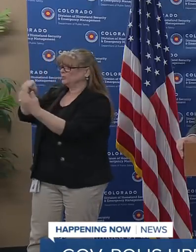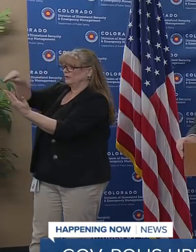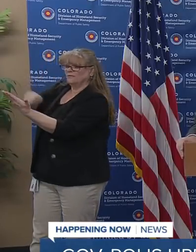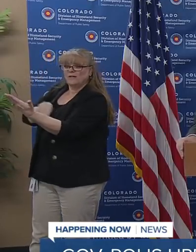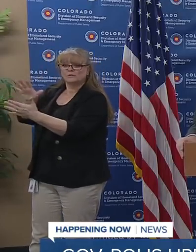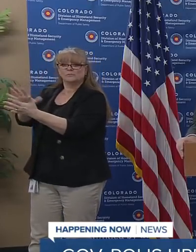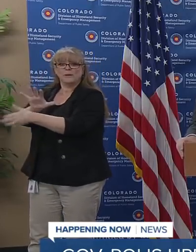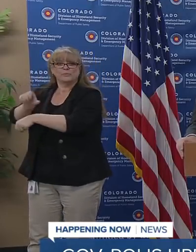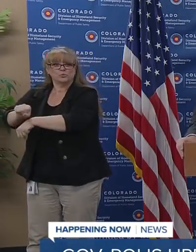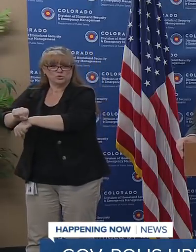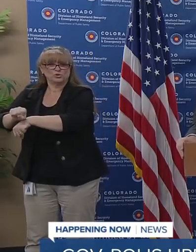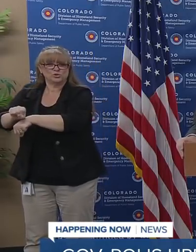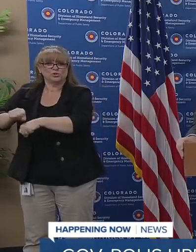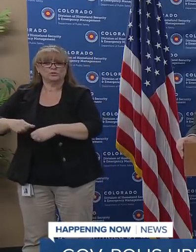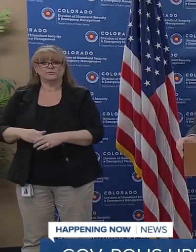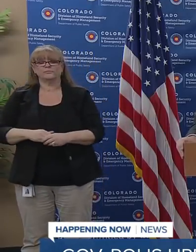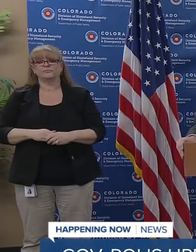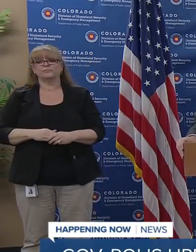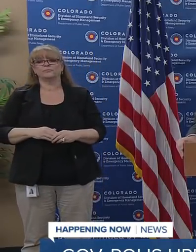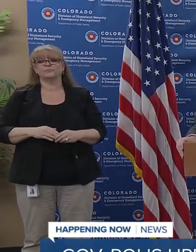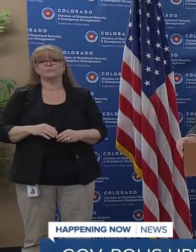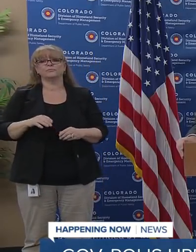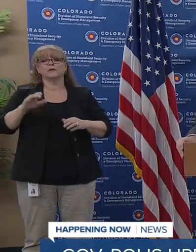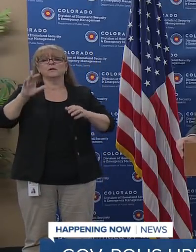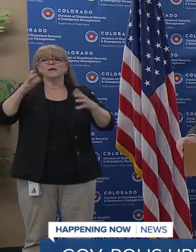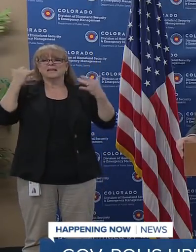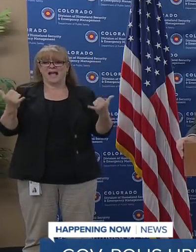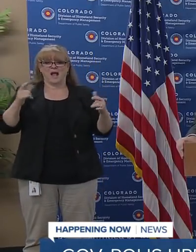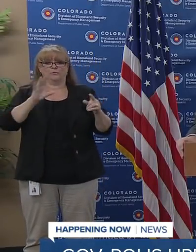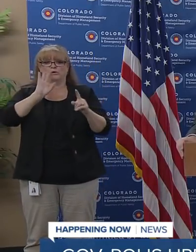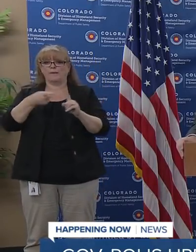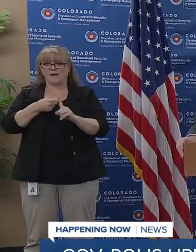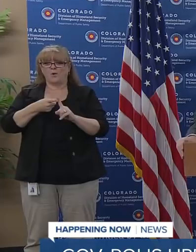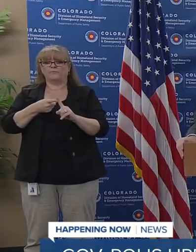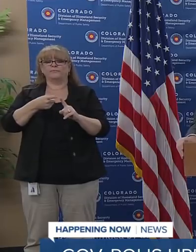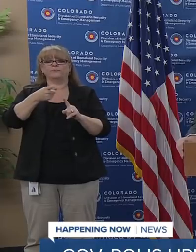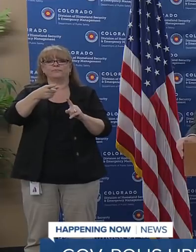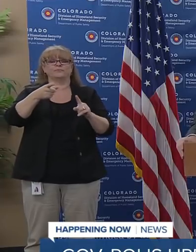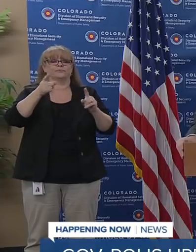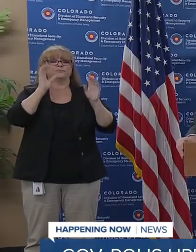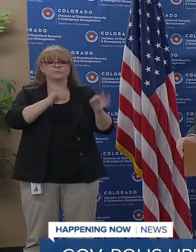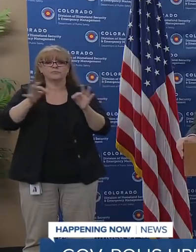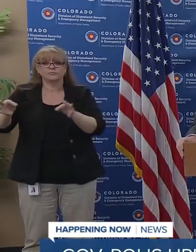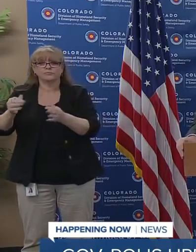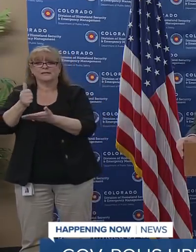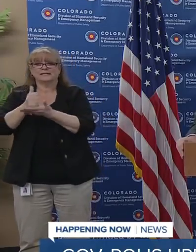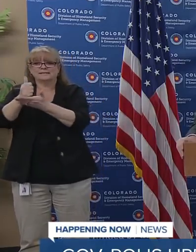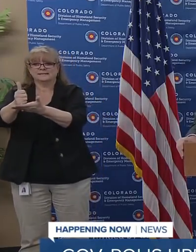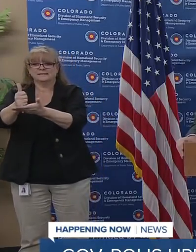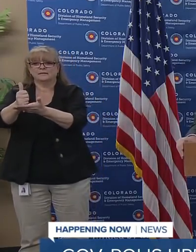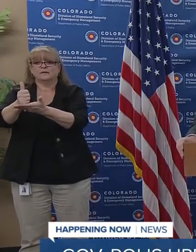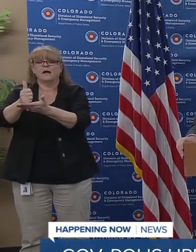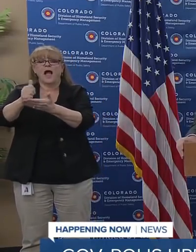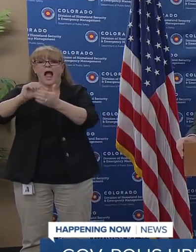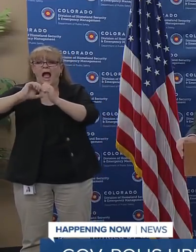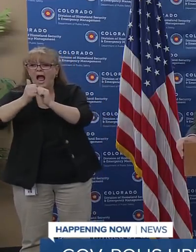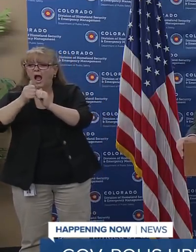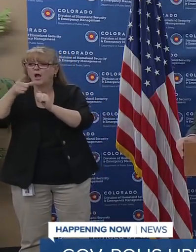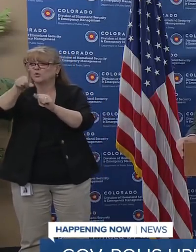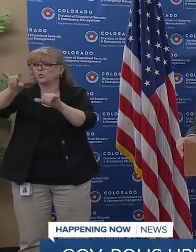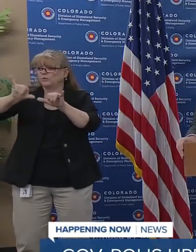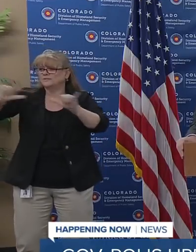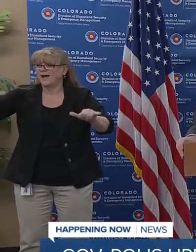individual assistance. This is the stay-at-home money. This is the money that the federal government, Congress, Republicans, Democrats, President Trump, Nancy Pelosi,